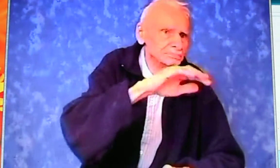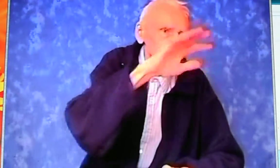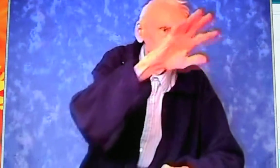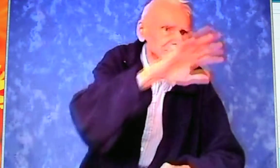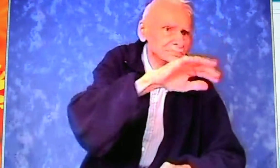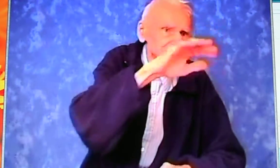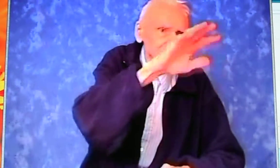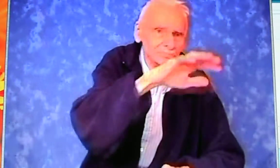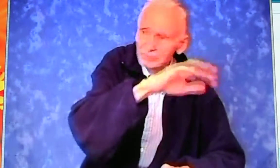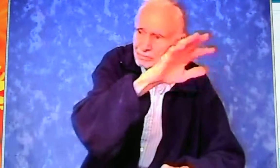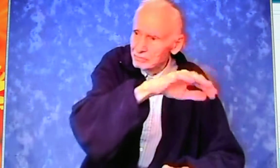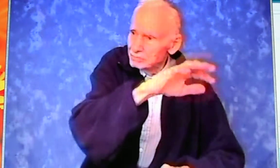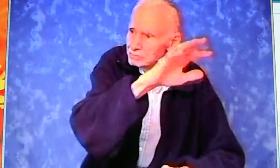and kind of